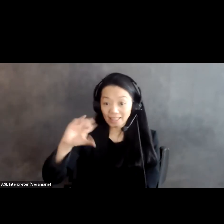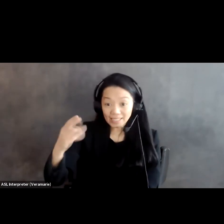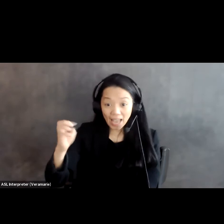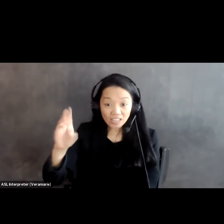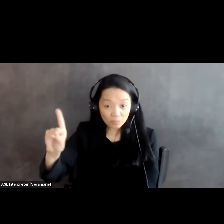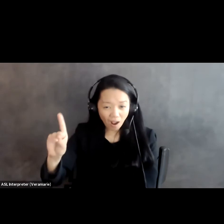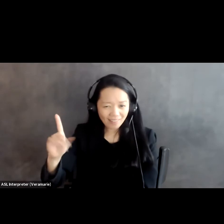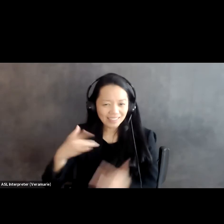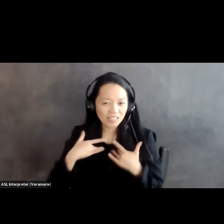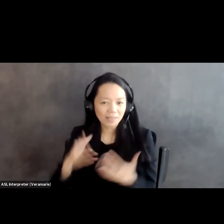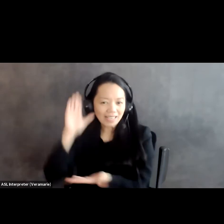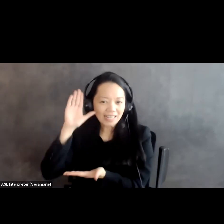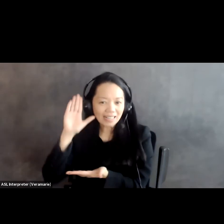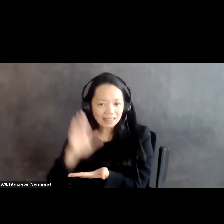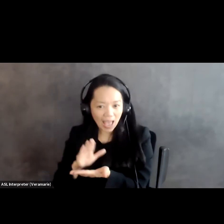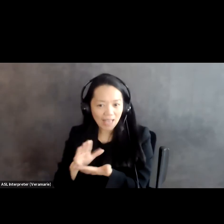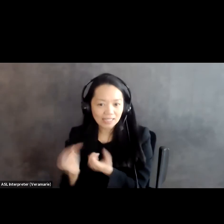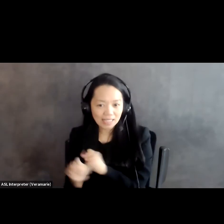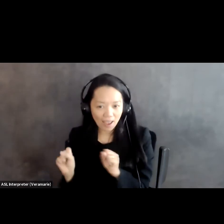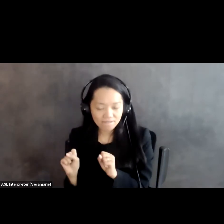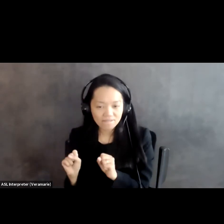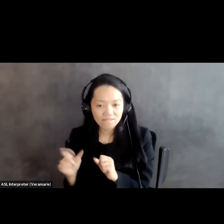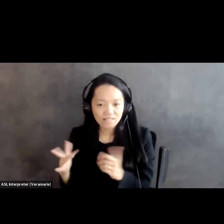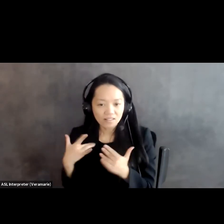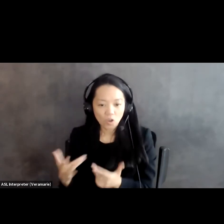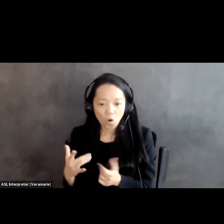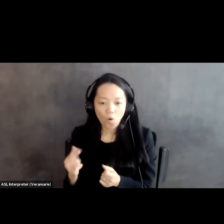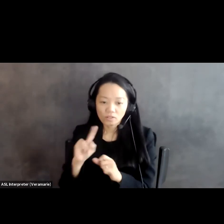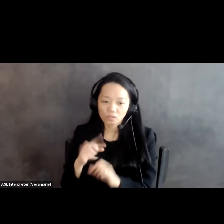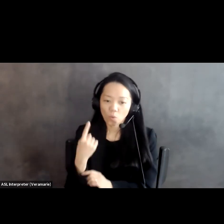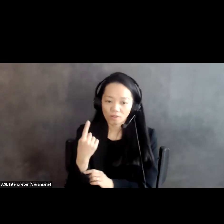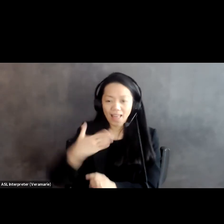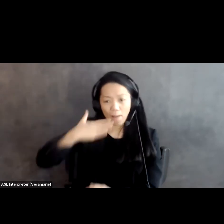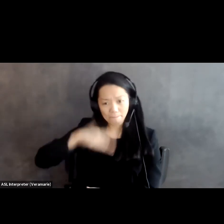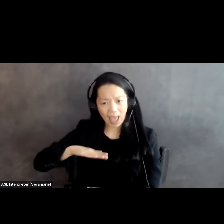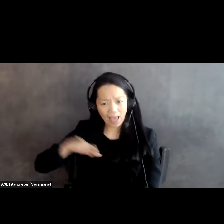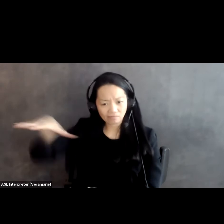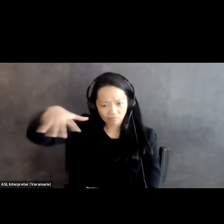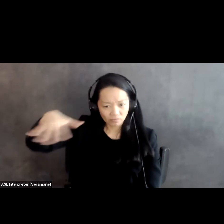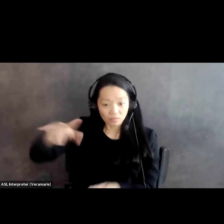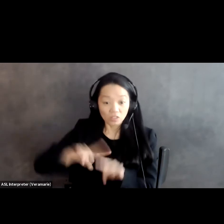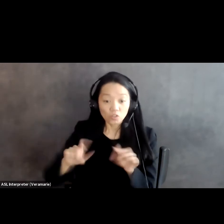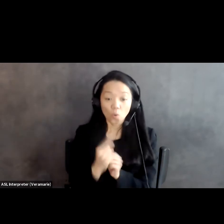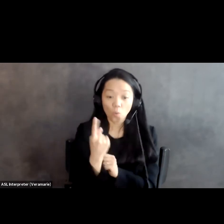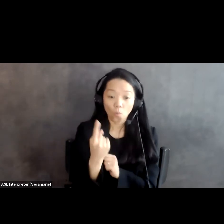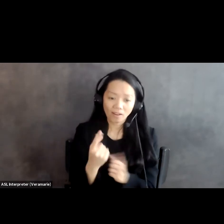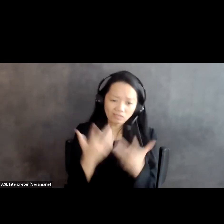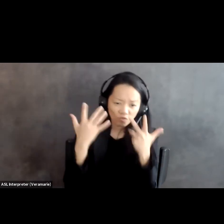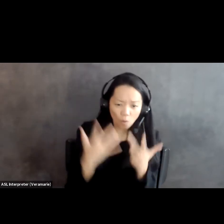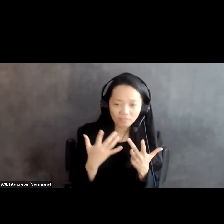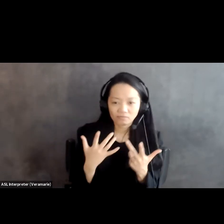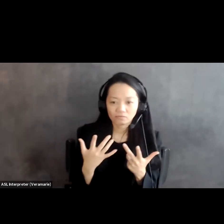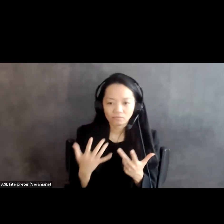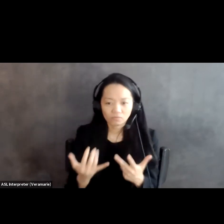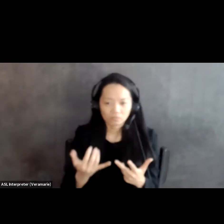bad thing. And I think that one of the things that is unfortunate is that there have been some real misconceptions